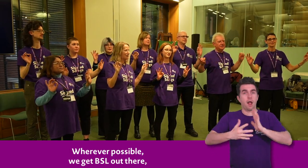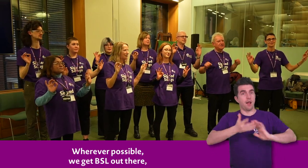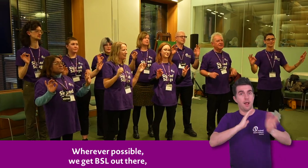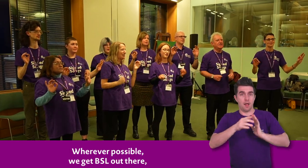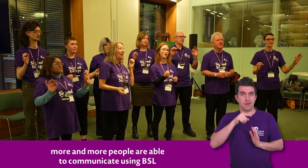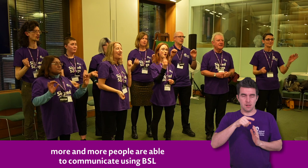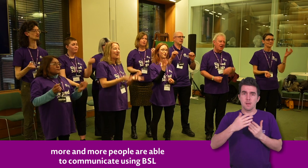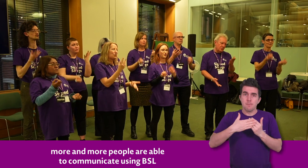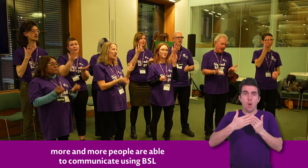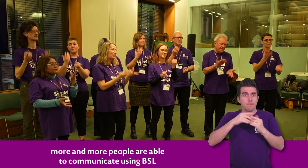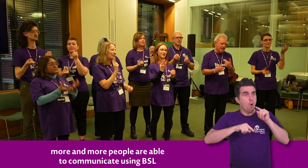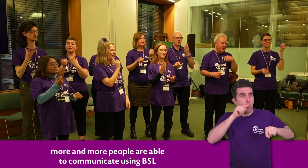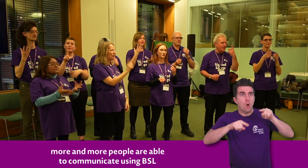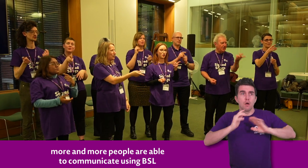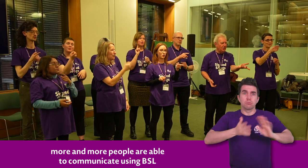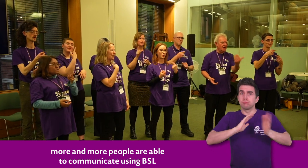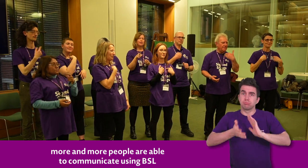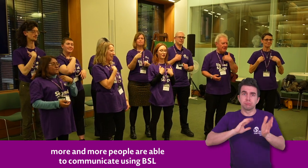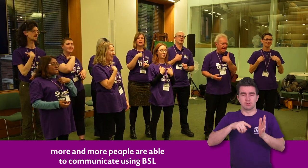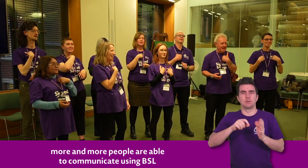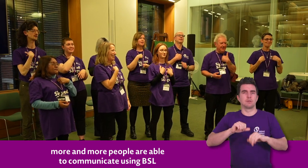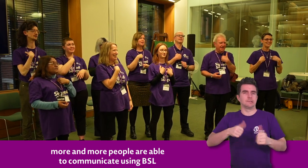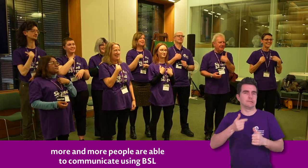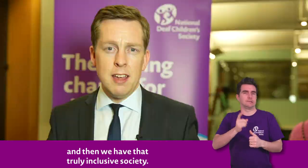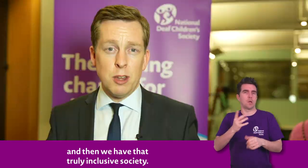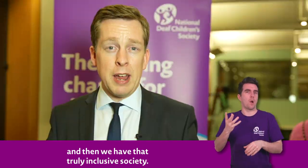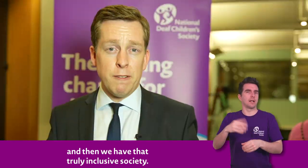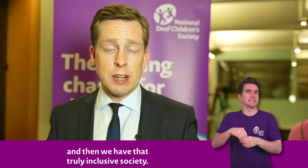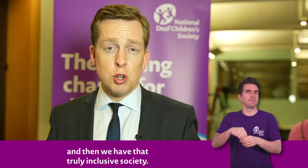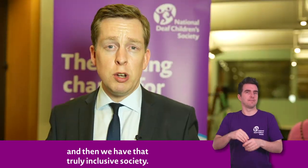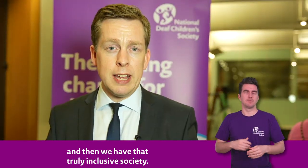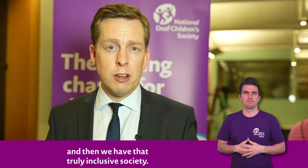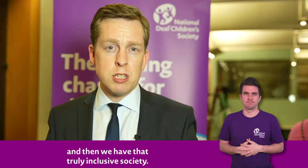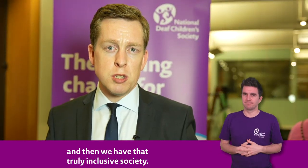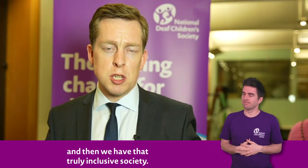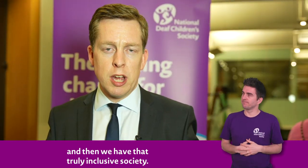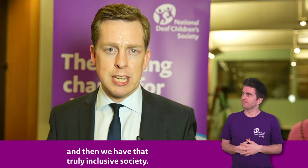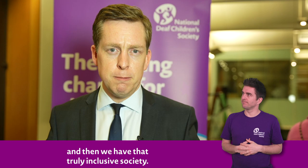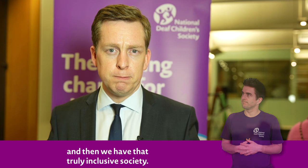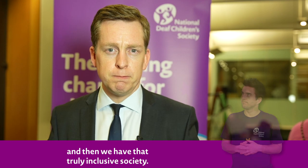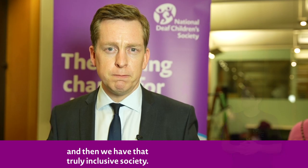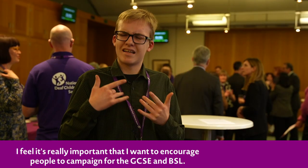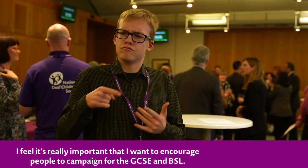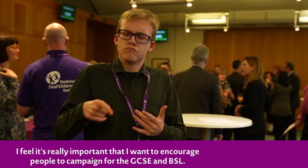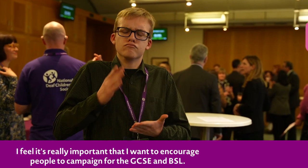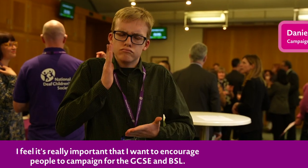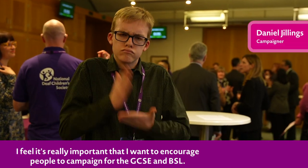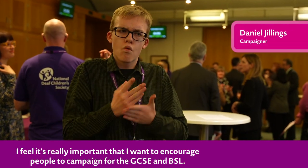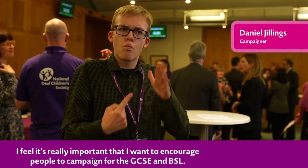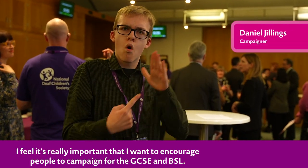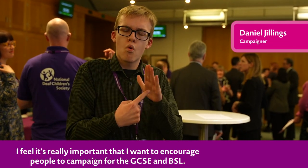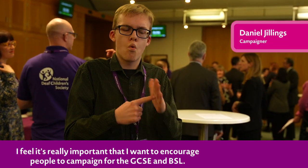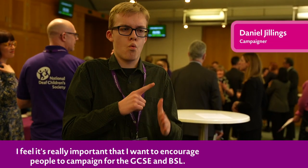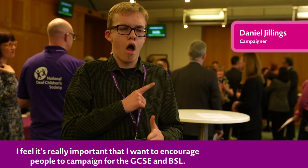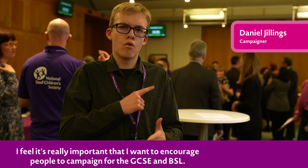out there, more and more people able to communicate using BSL, and that we have that truly inclusive society. Also, for me,